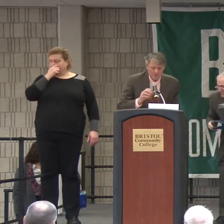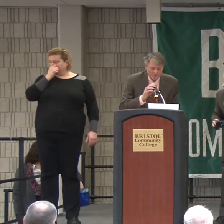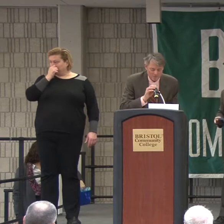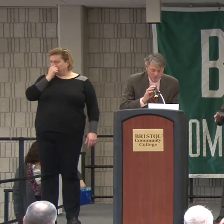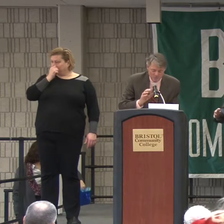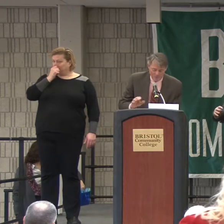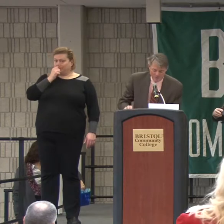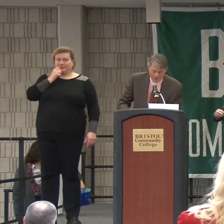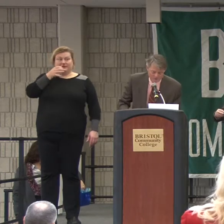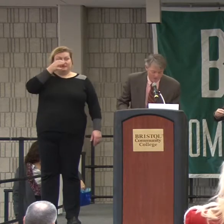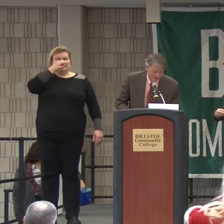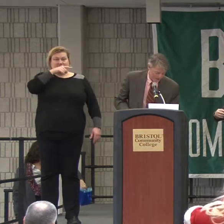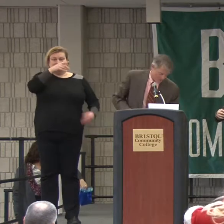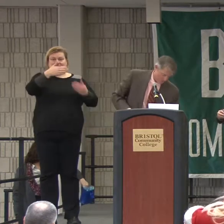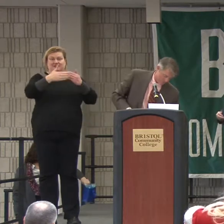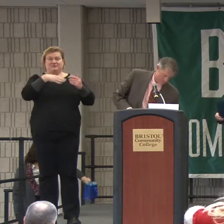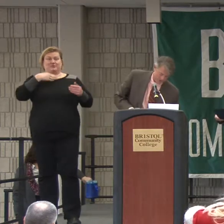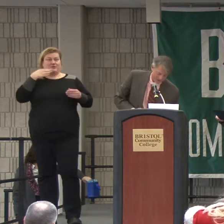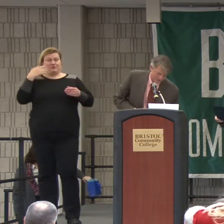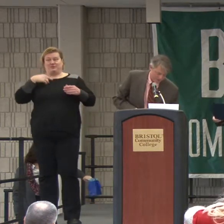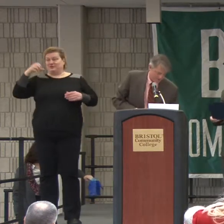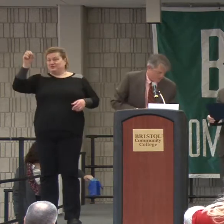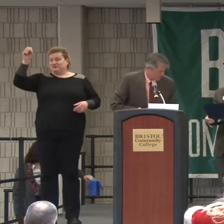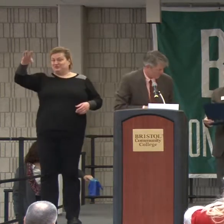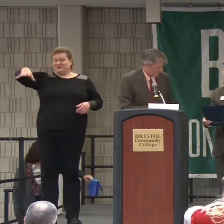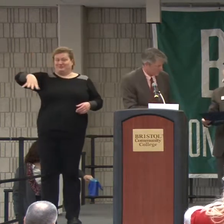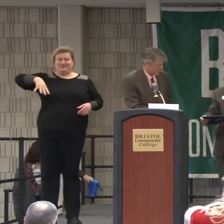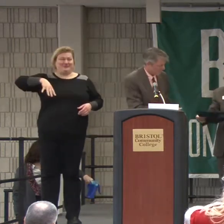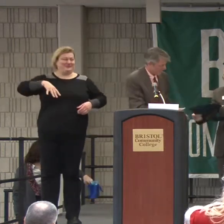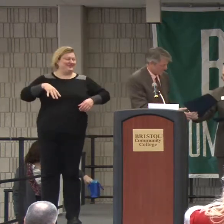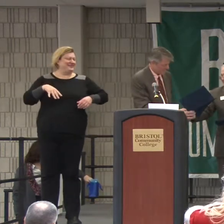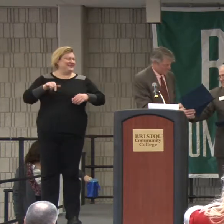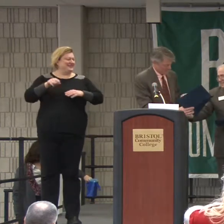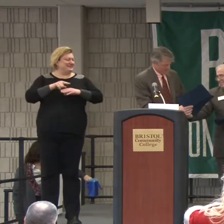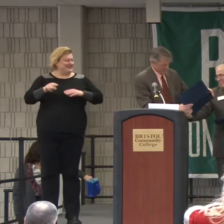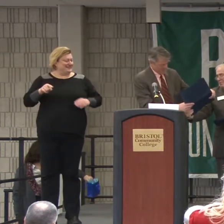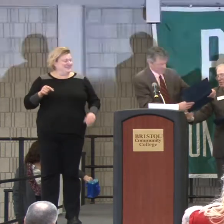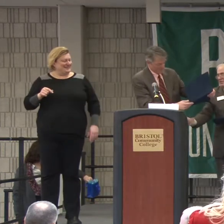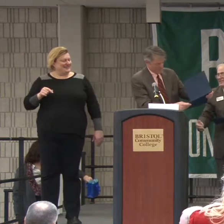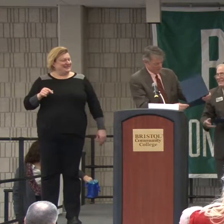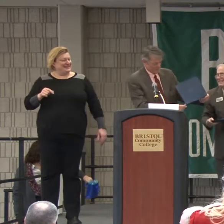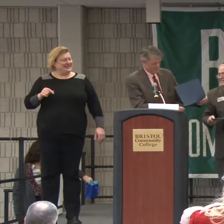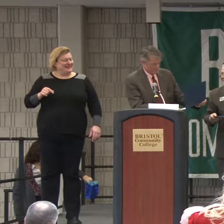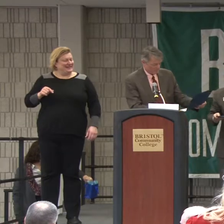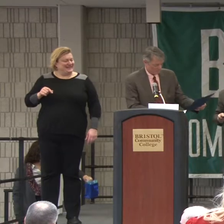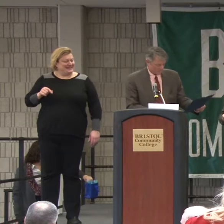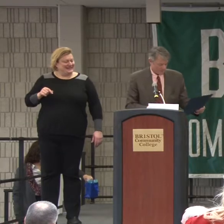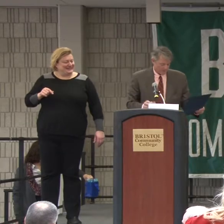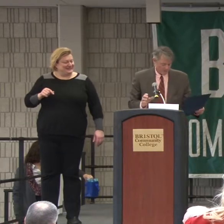It's just down the street from where I live. Maybe I can go present it to Amy this week.